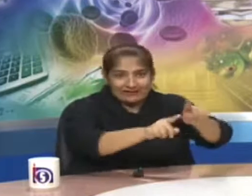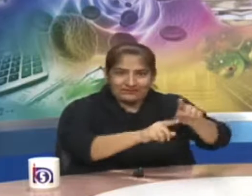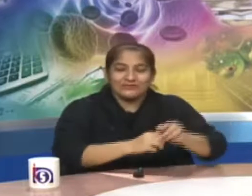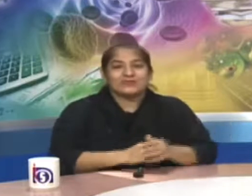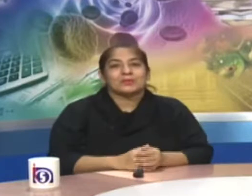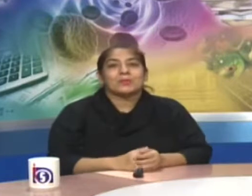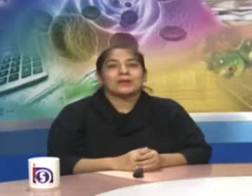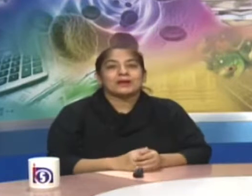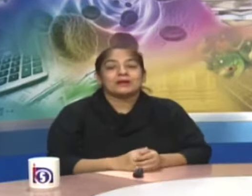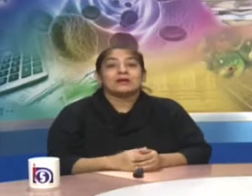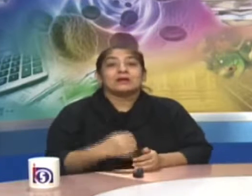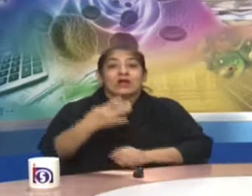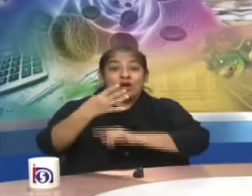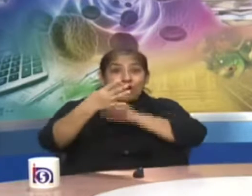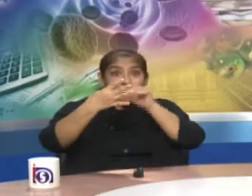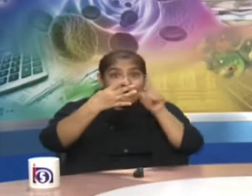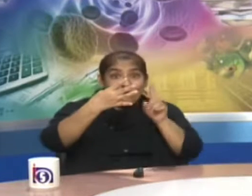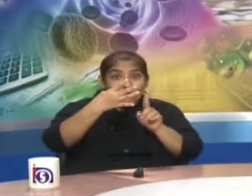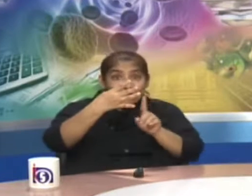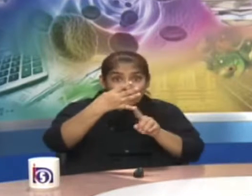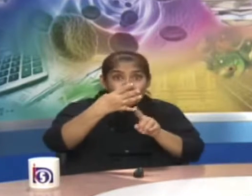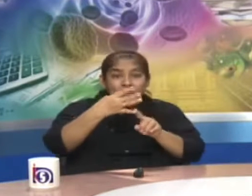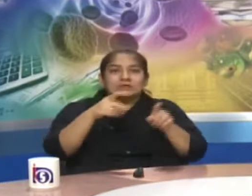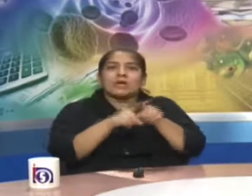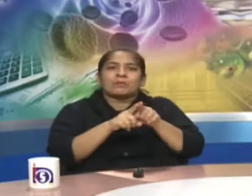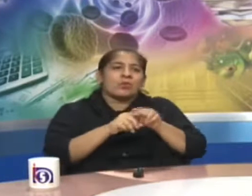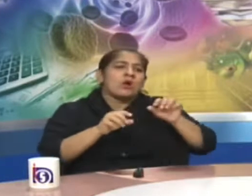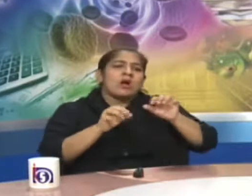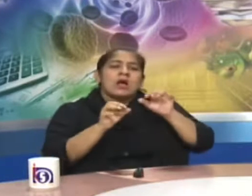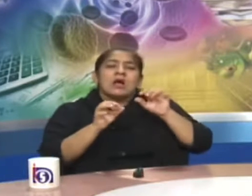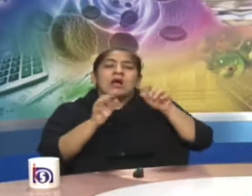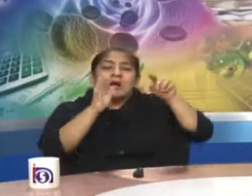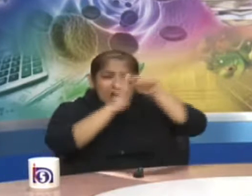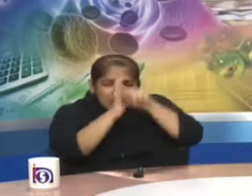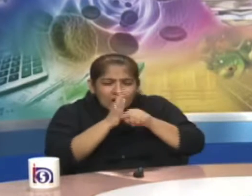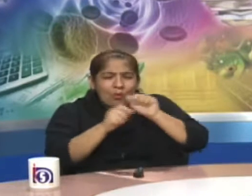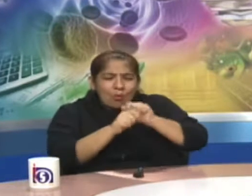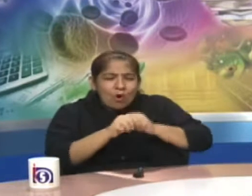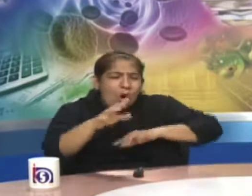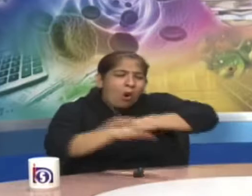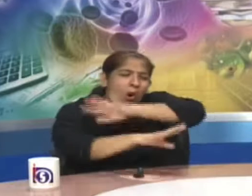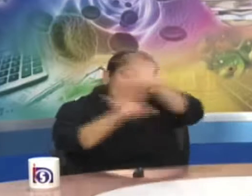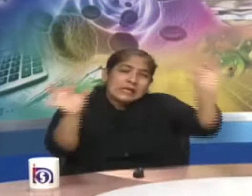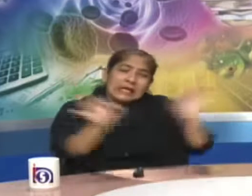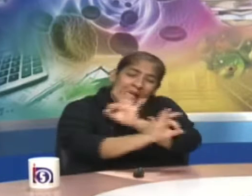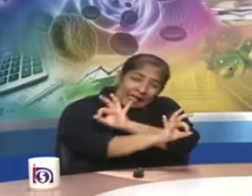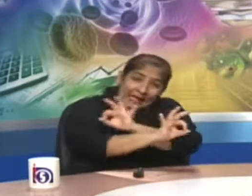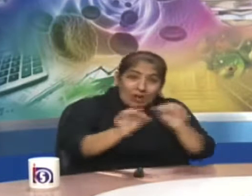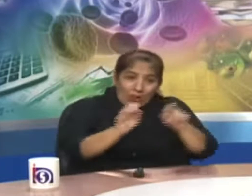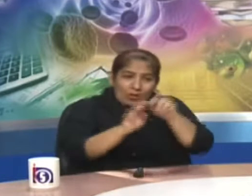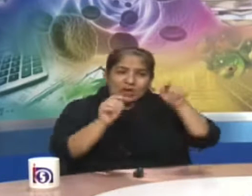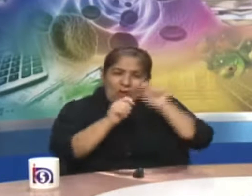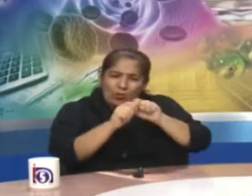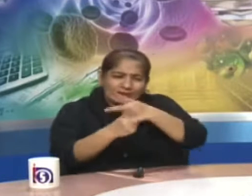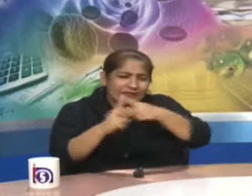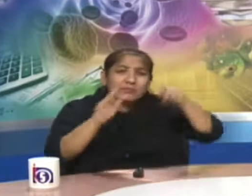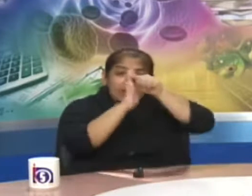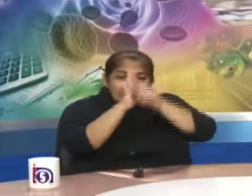have to execute the order. After executing the order, we prepare the contract